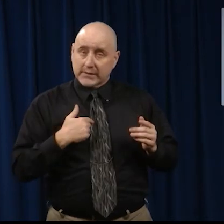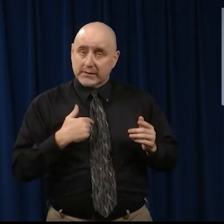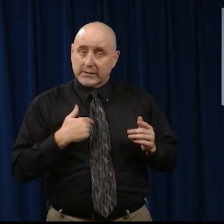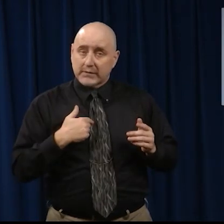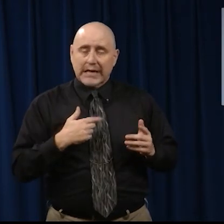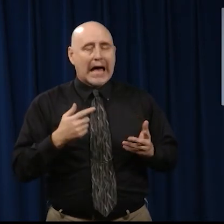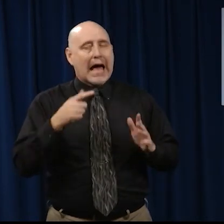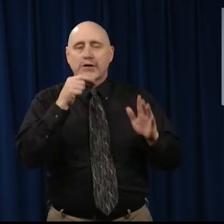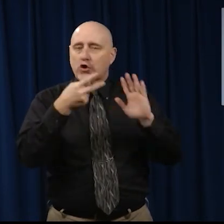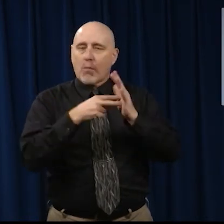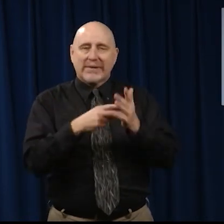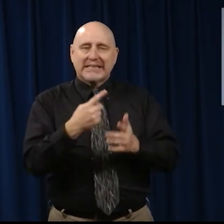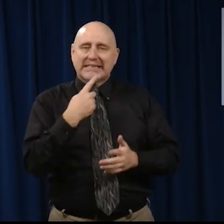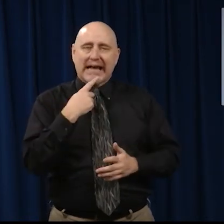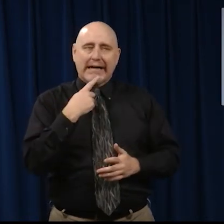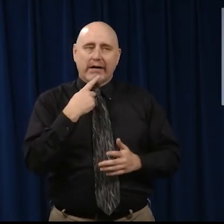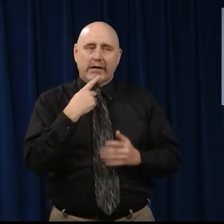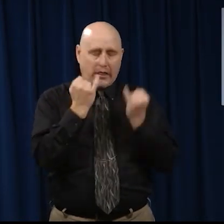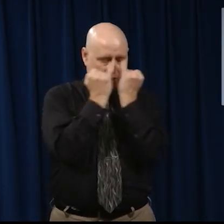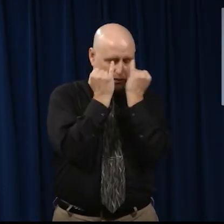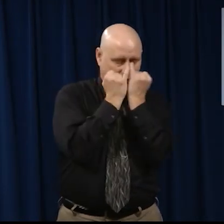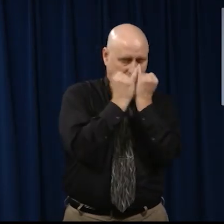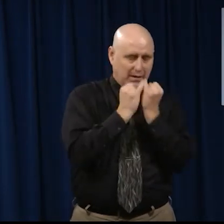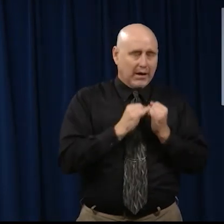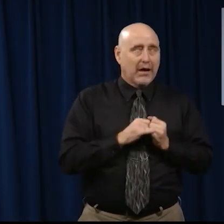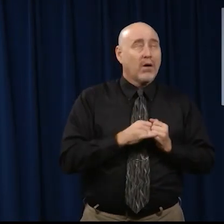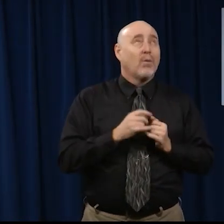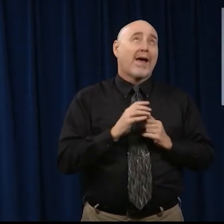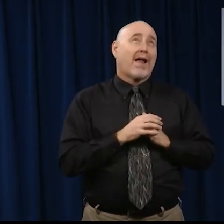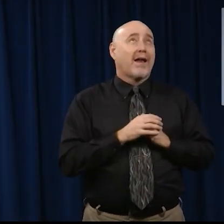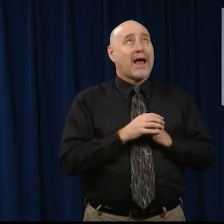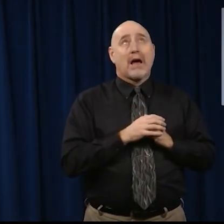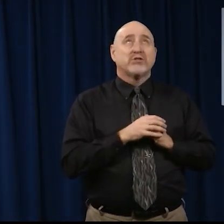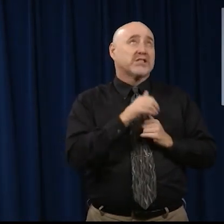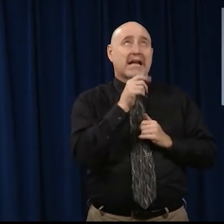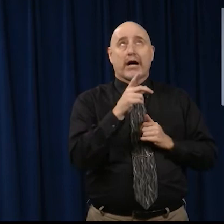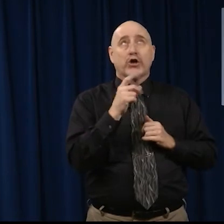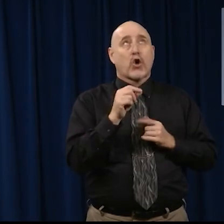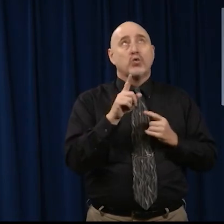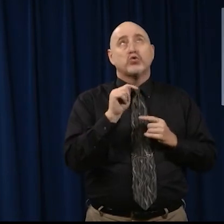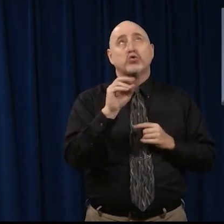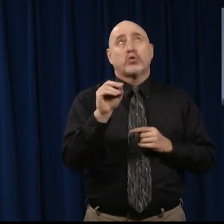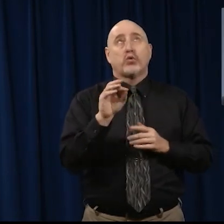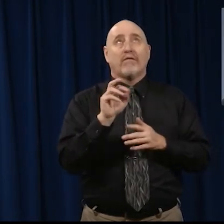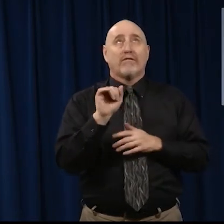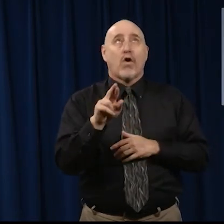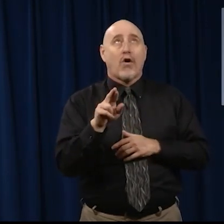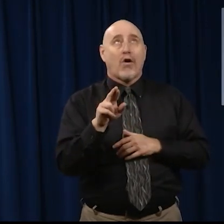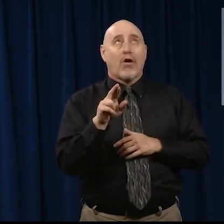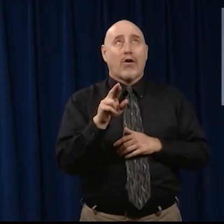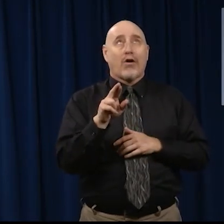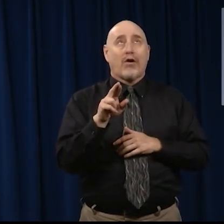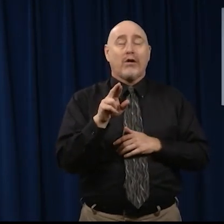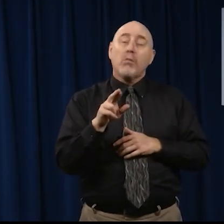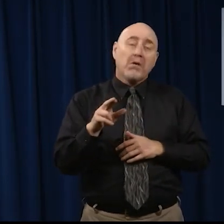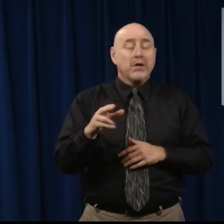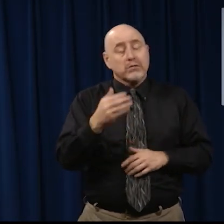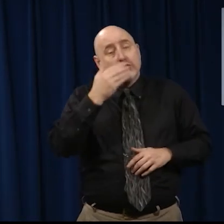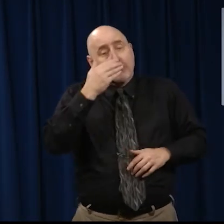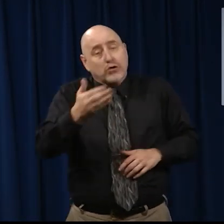me. I don't mean saying something to yourself vaguely like, well, I'm just not going to go too far. Oh, well, that's well and good. You're